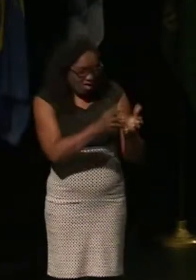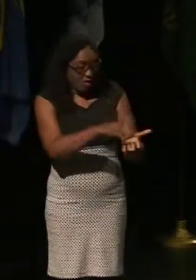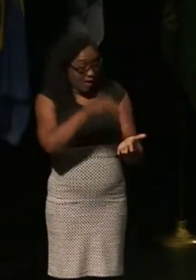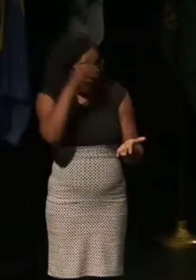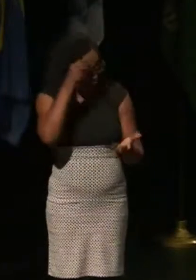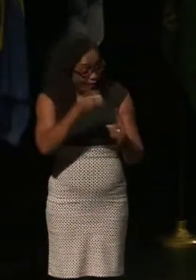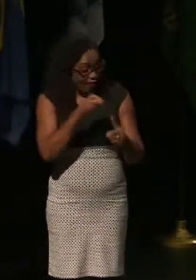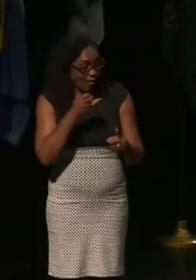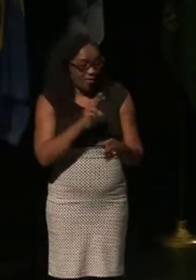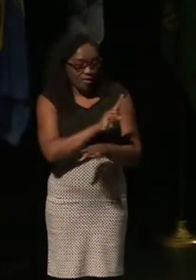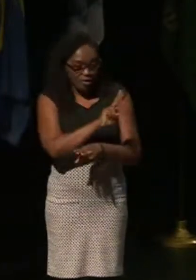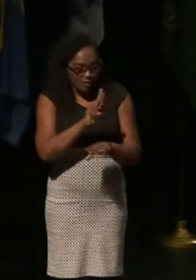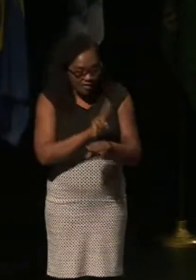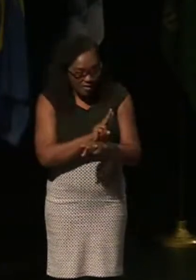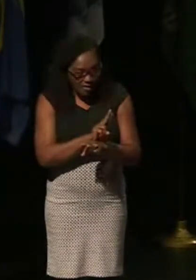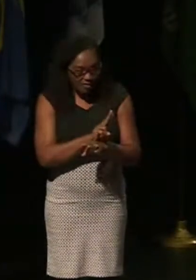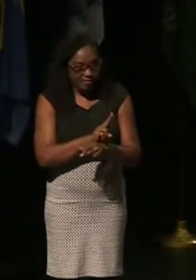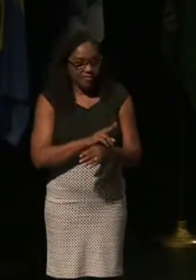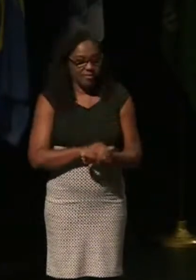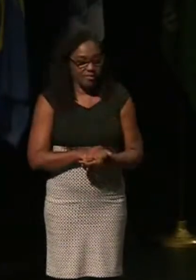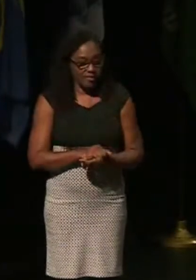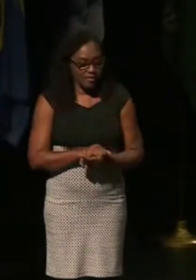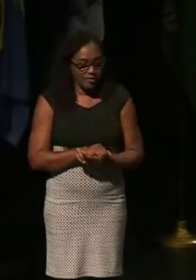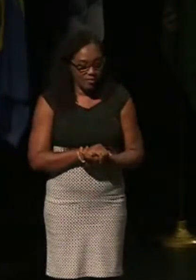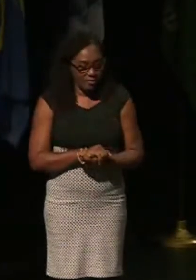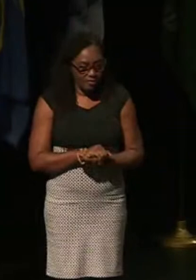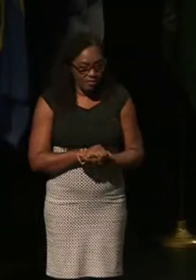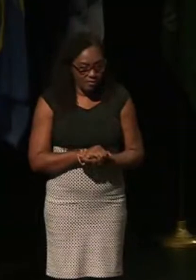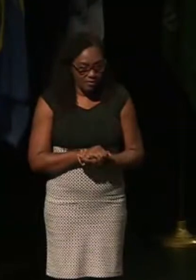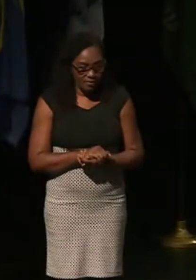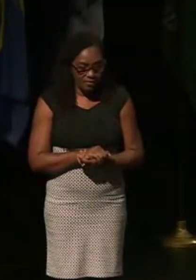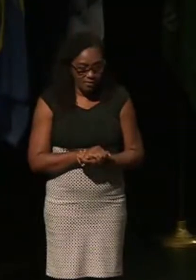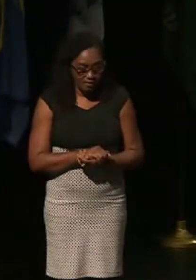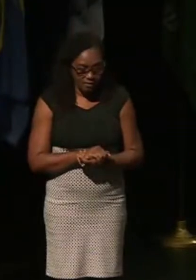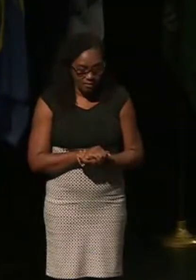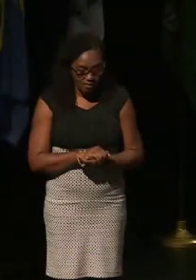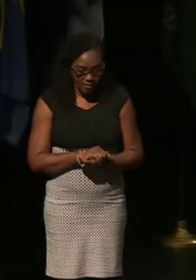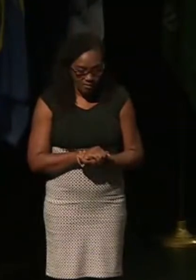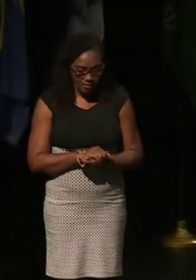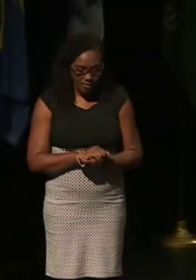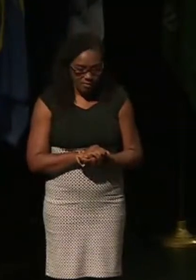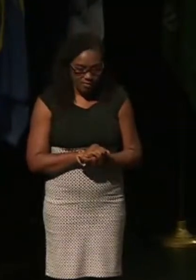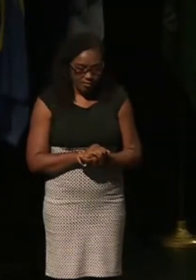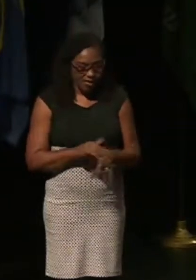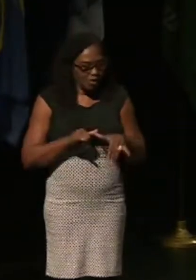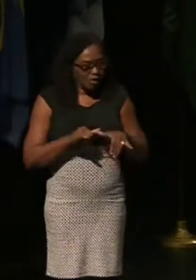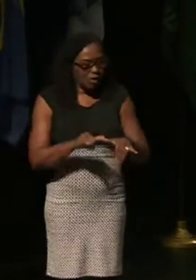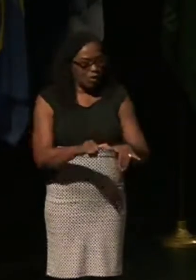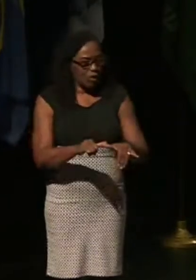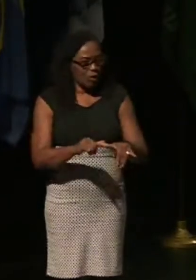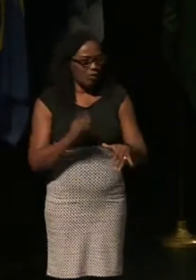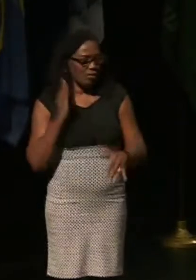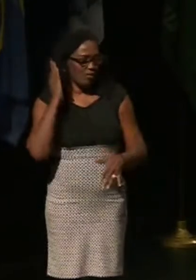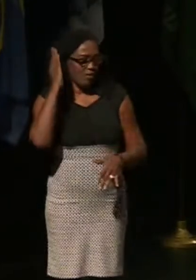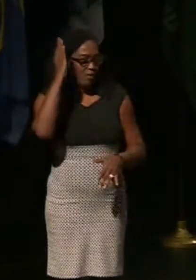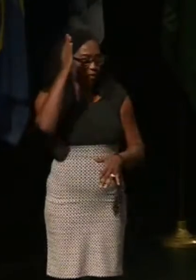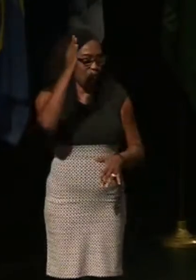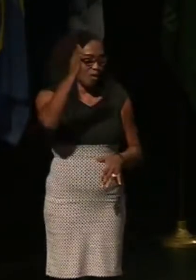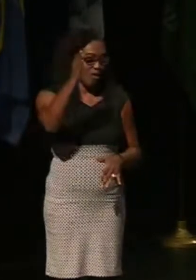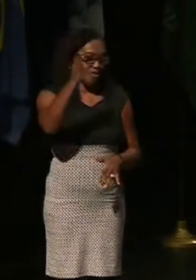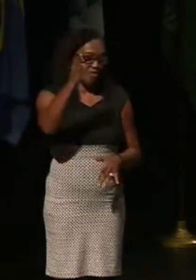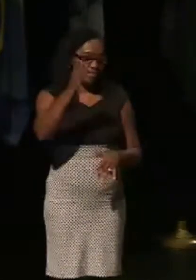of the university family, one still cementing its reach across the globe, continuing to achieve so much.